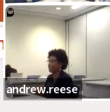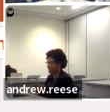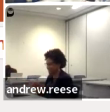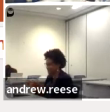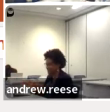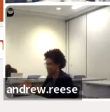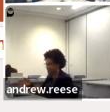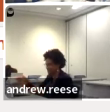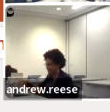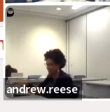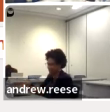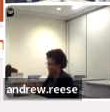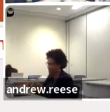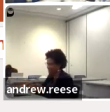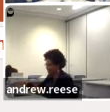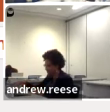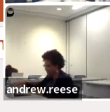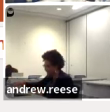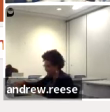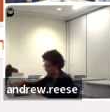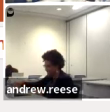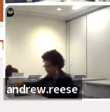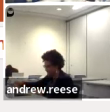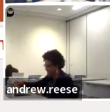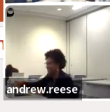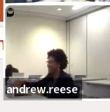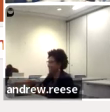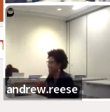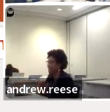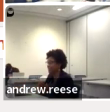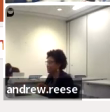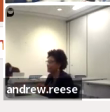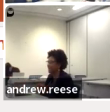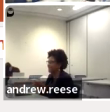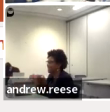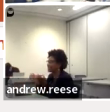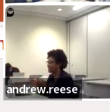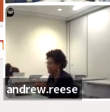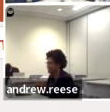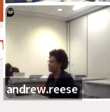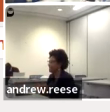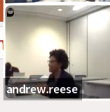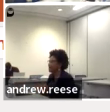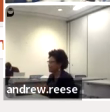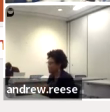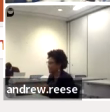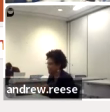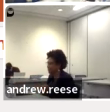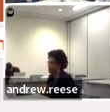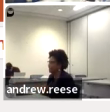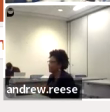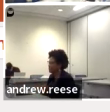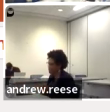provider, if you don't see your name, just know that I did indicate at the top that these are some of our